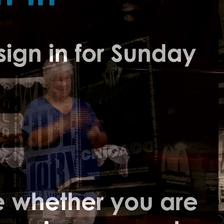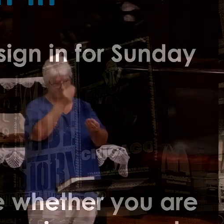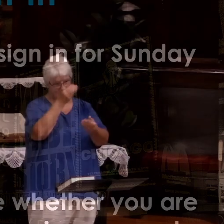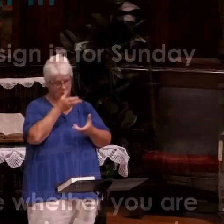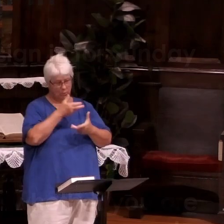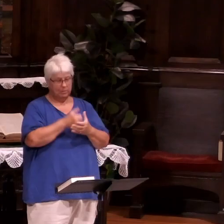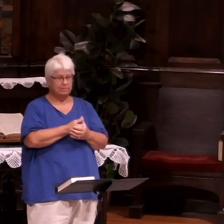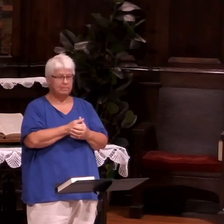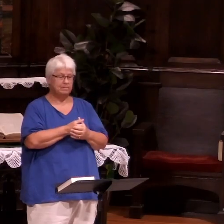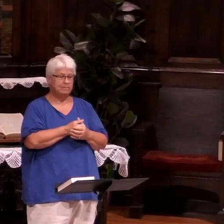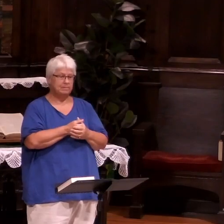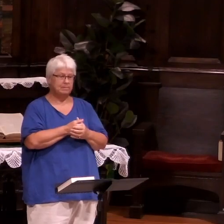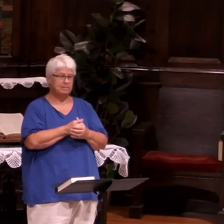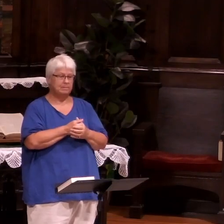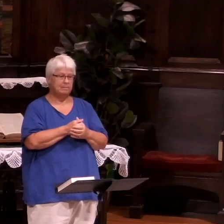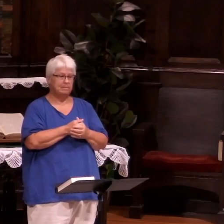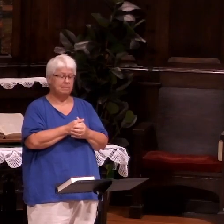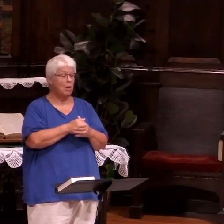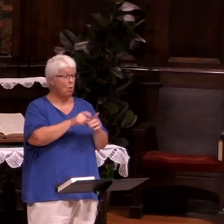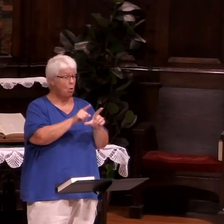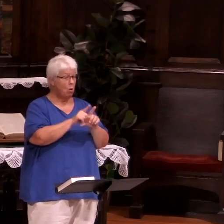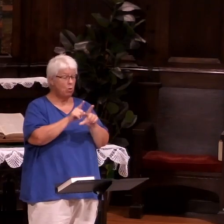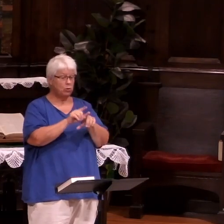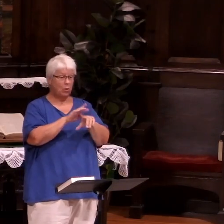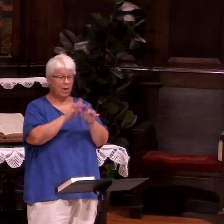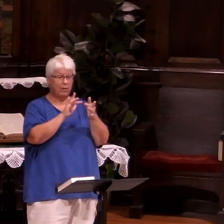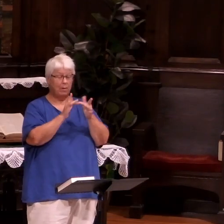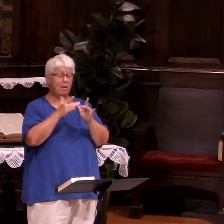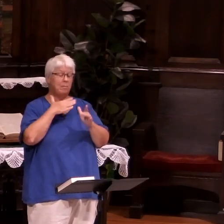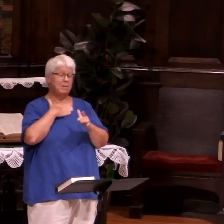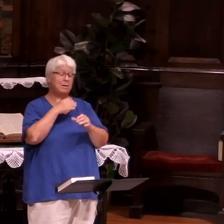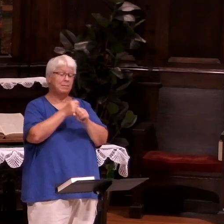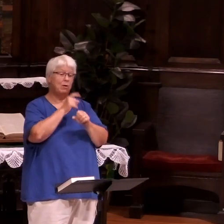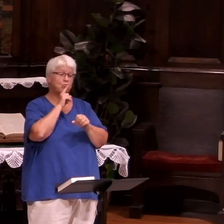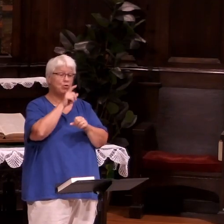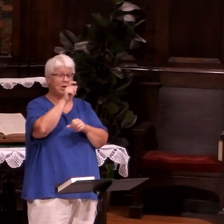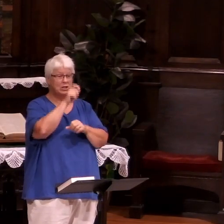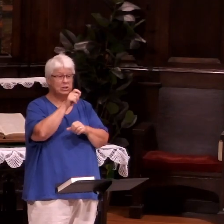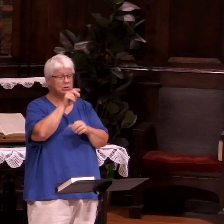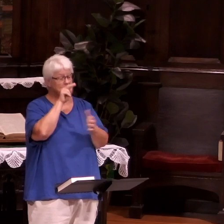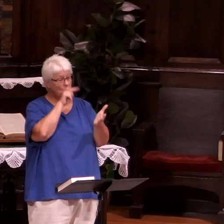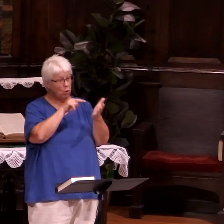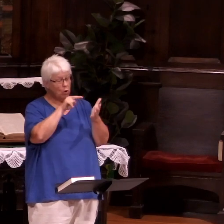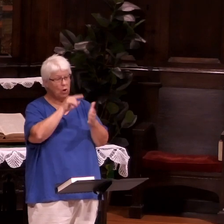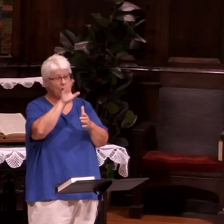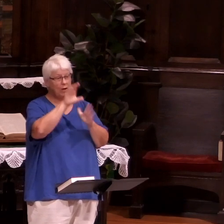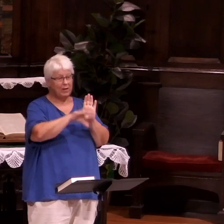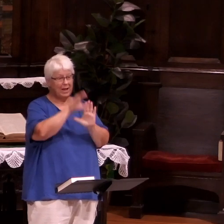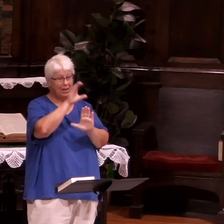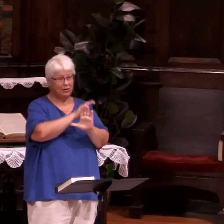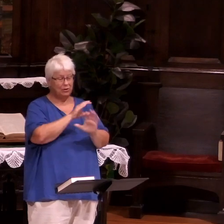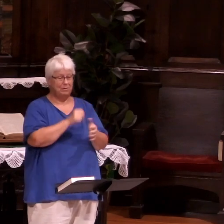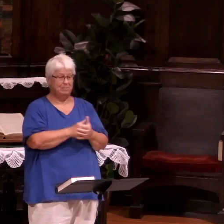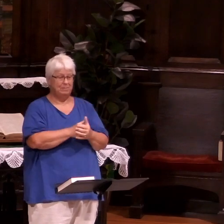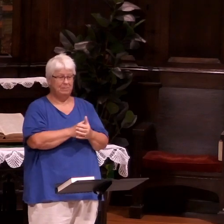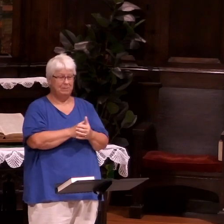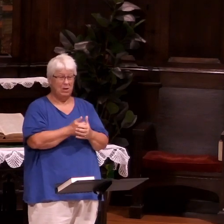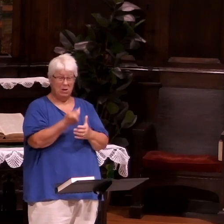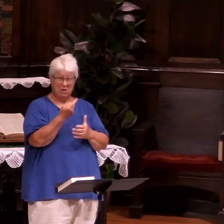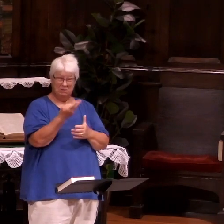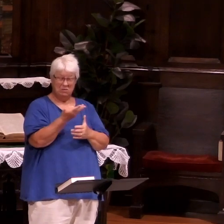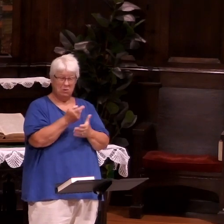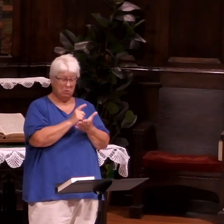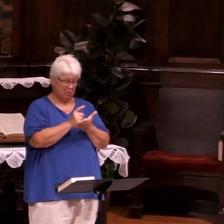know. But while you're on that website, please make sure you're checking out our calendar. We're just a few